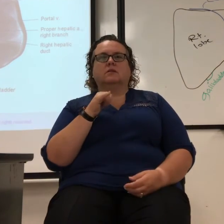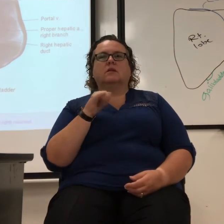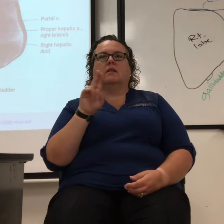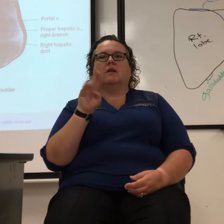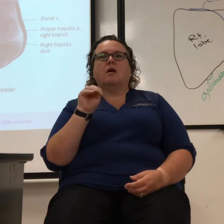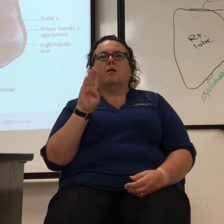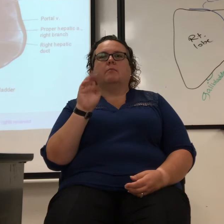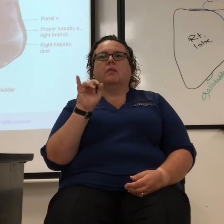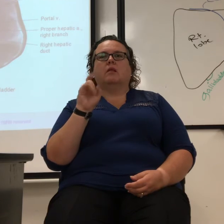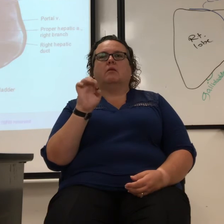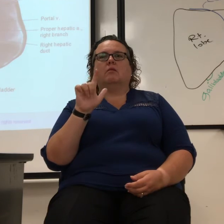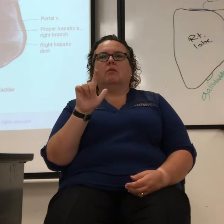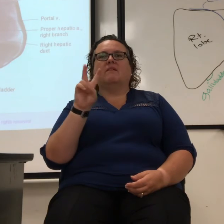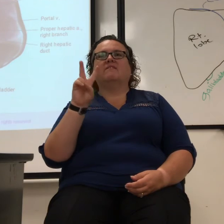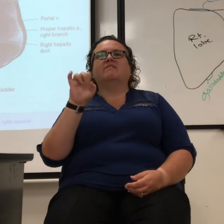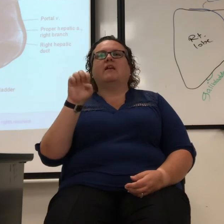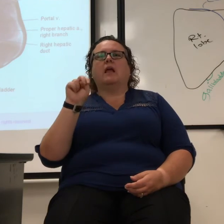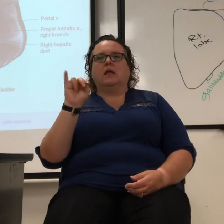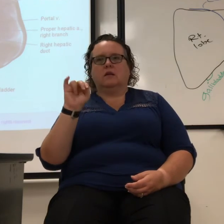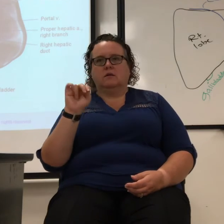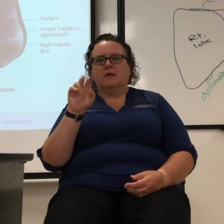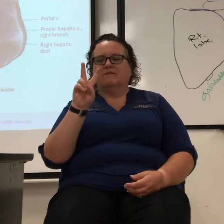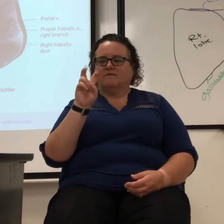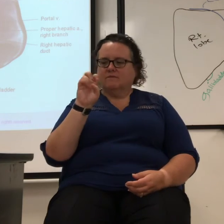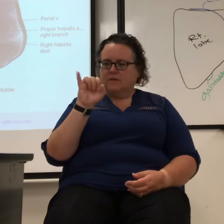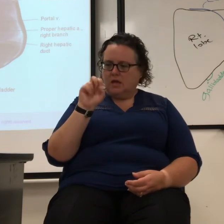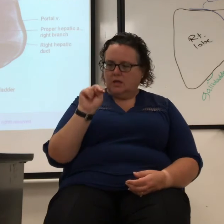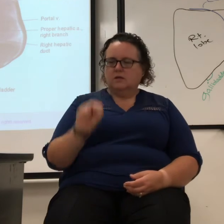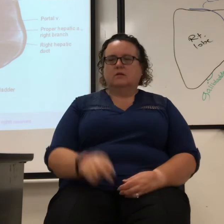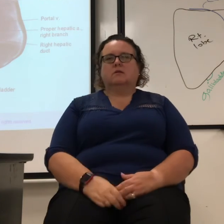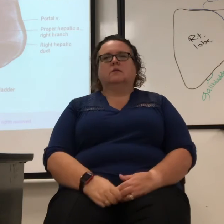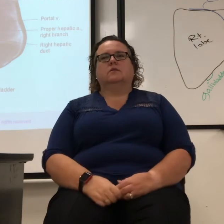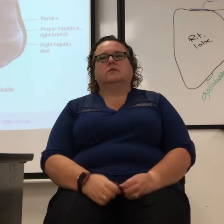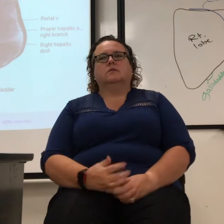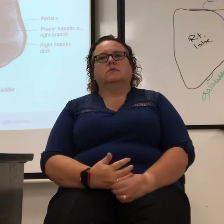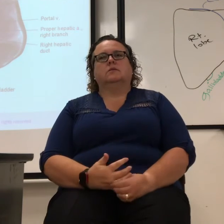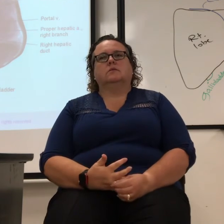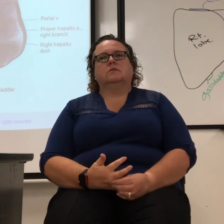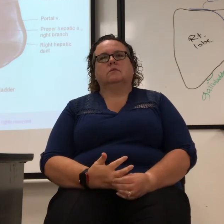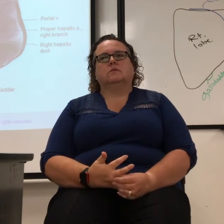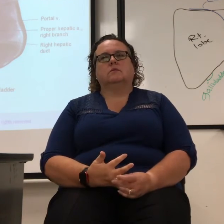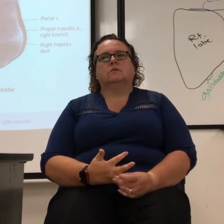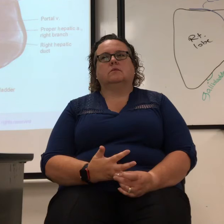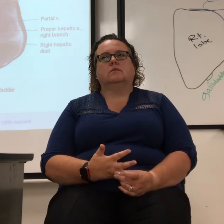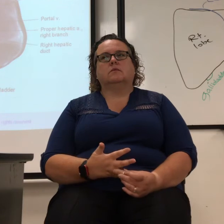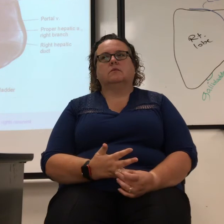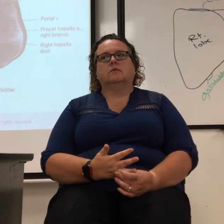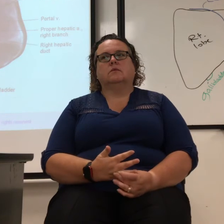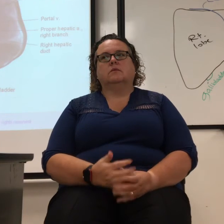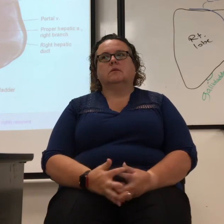vein. Yeah, sorry about that. Messed that up.